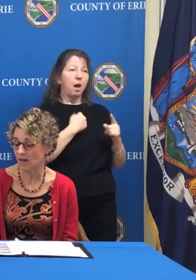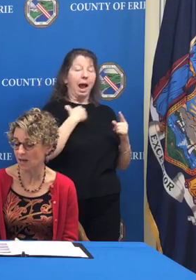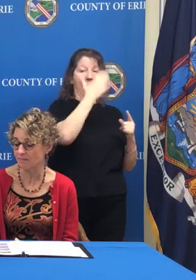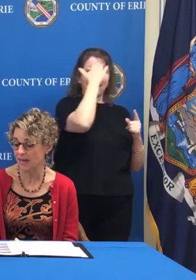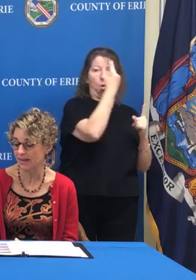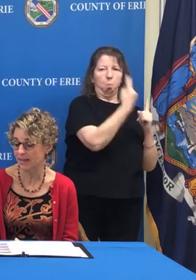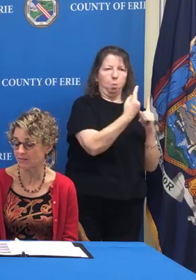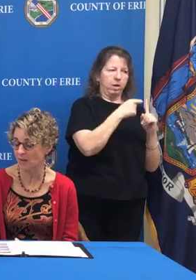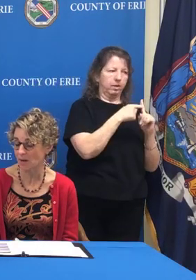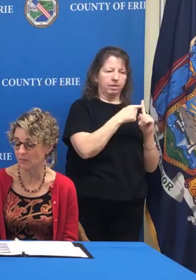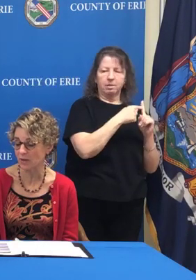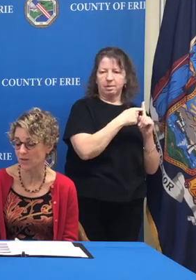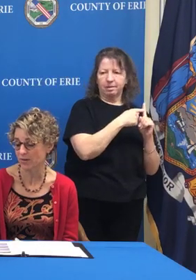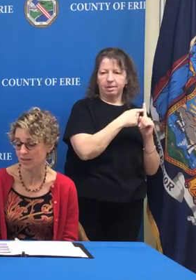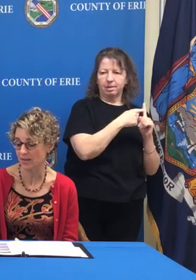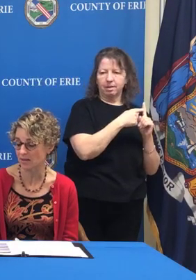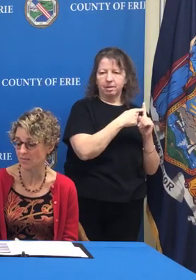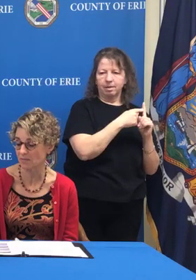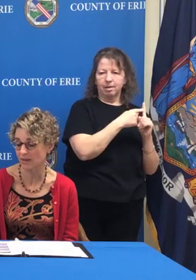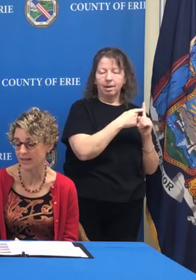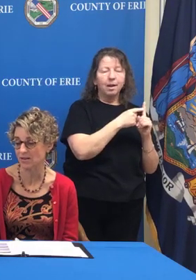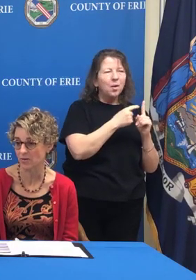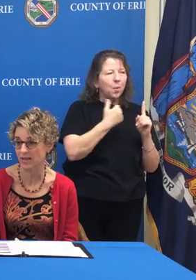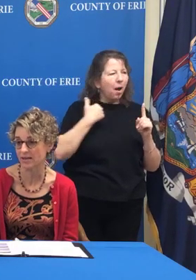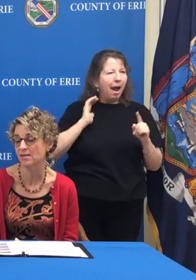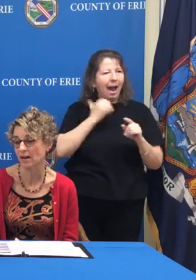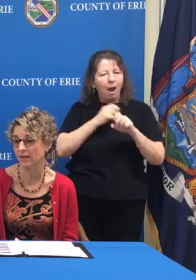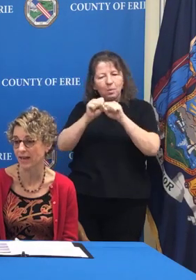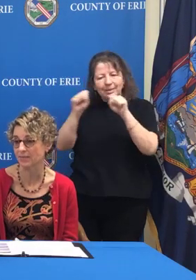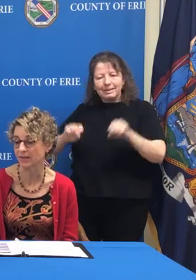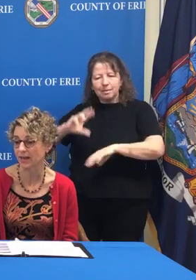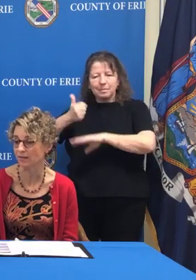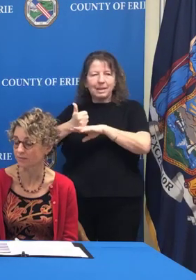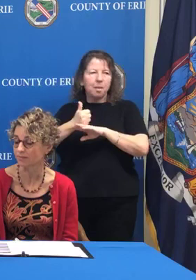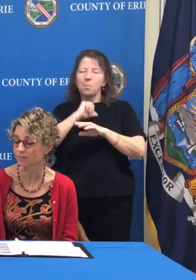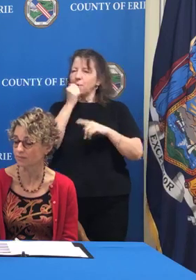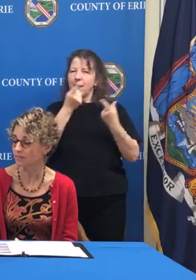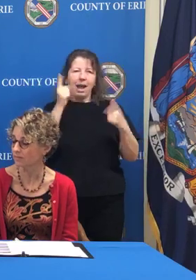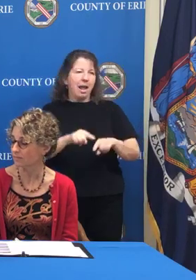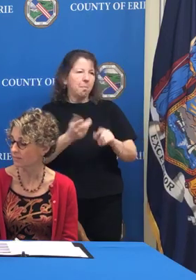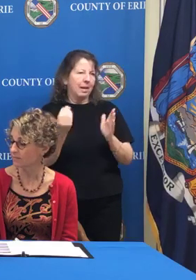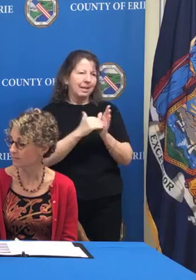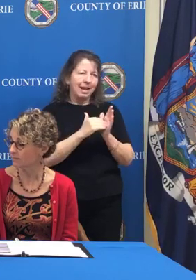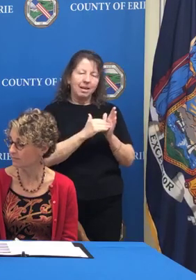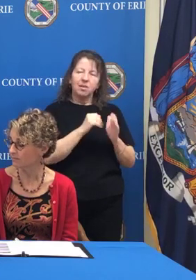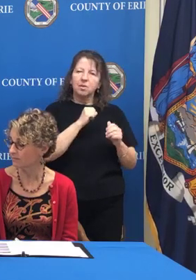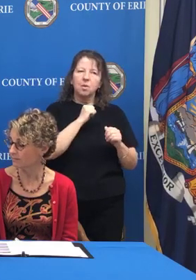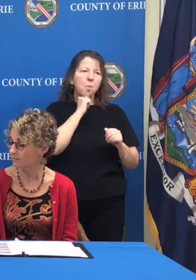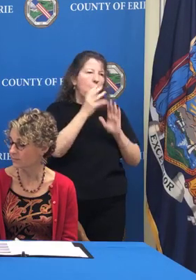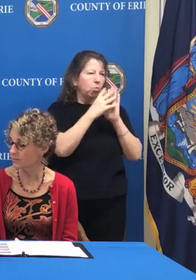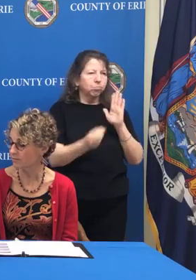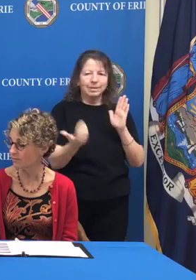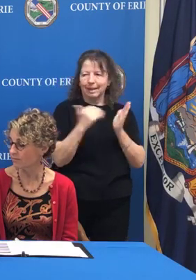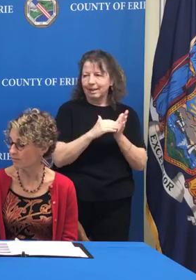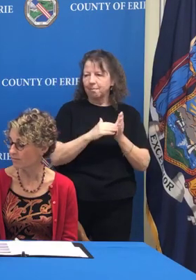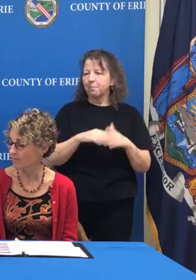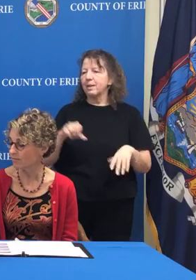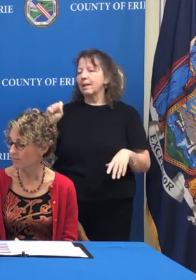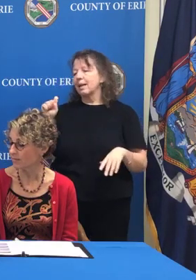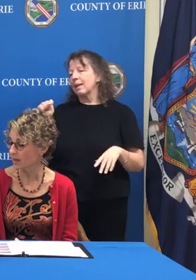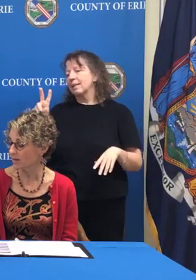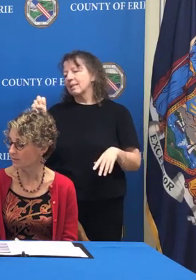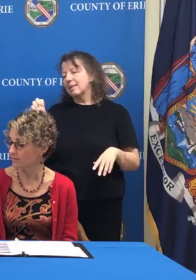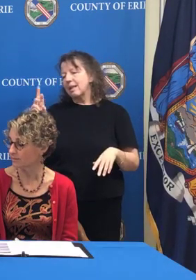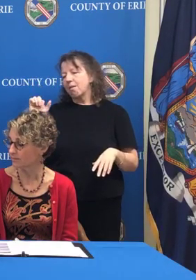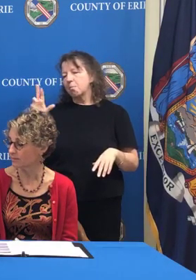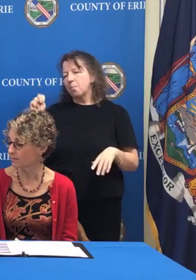and then there is a system in place so that it's not going to happen again. Okay, thank you. Steve Brown from Channel